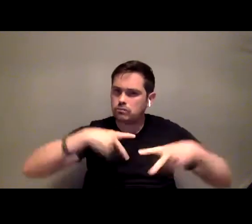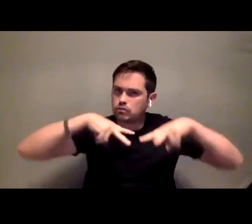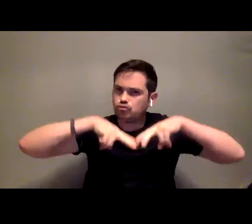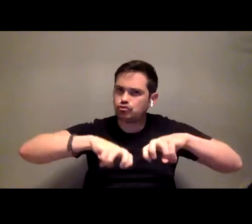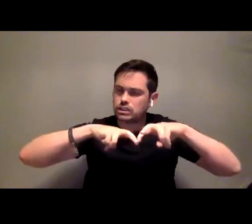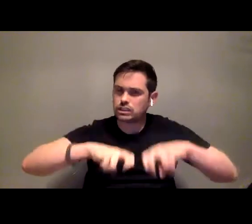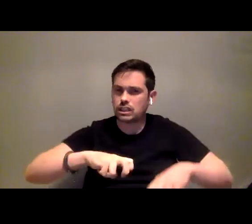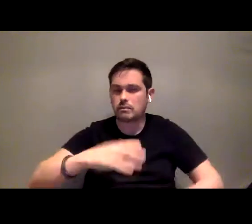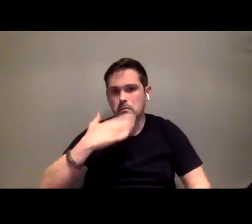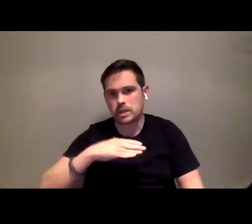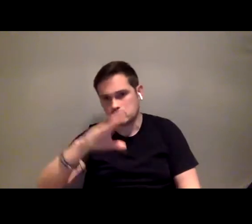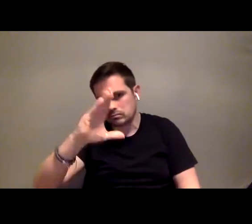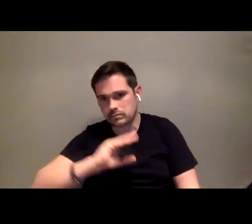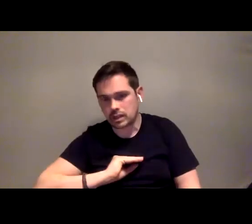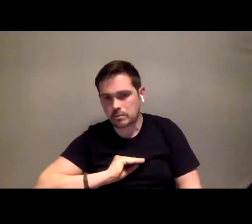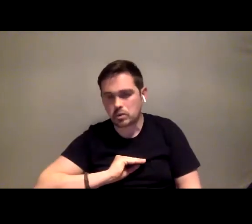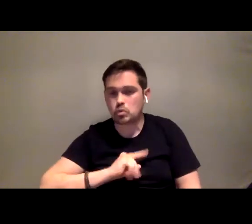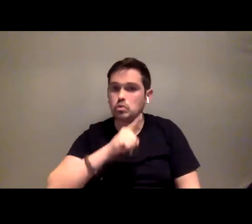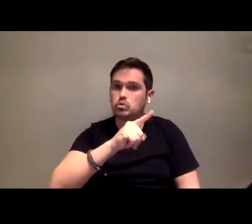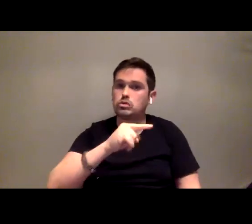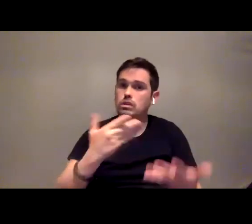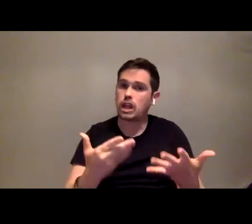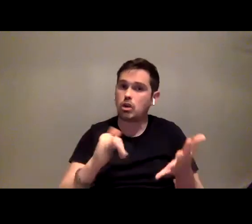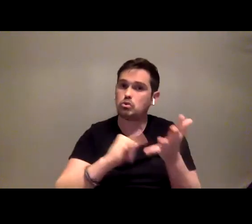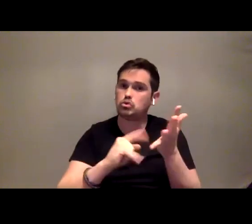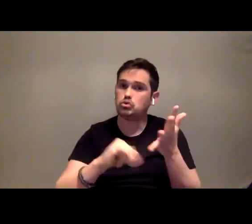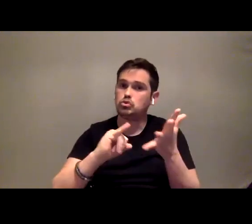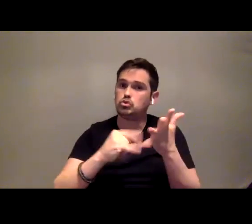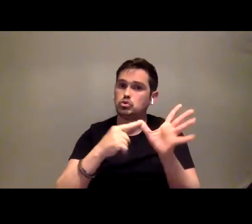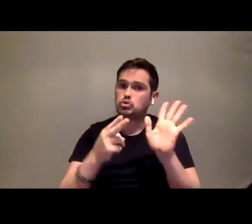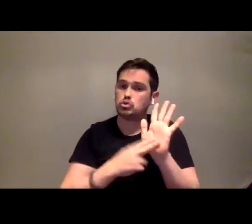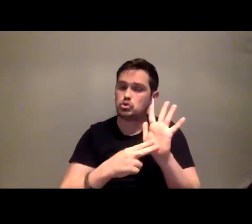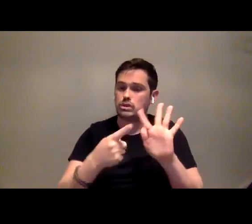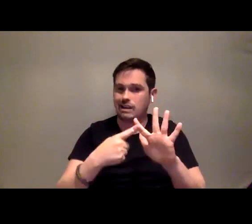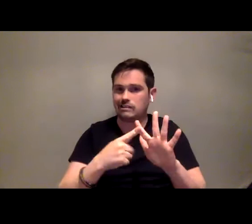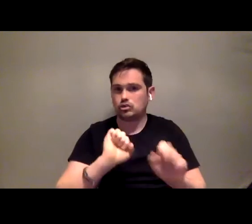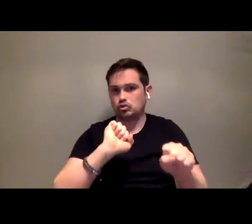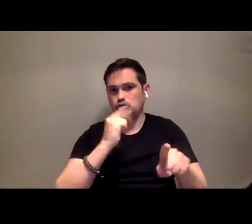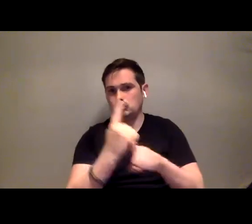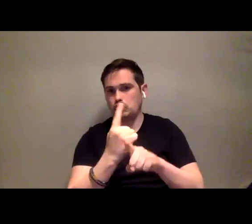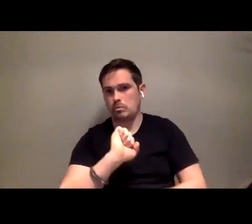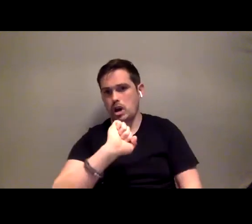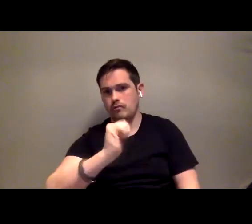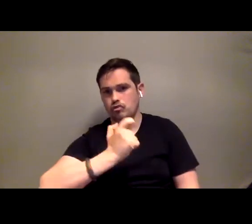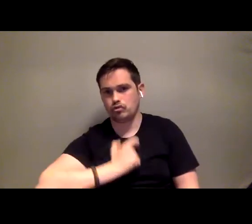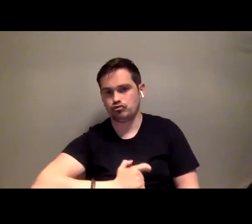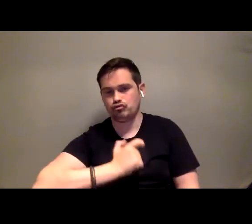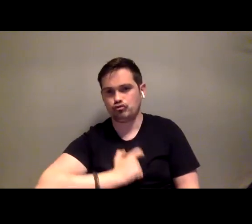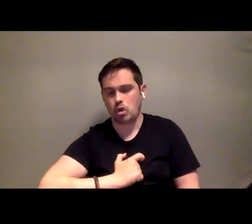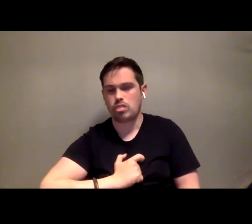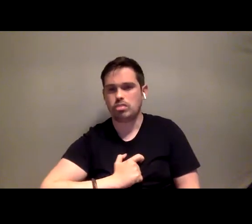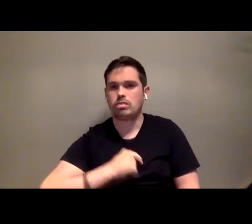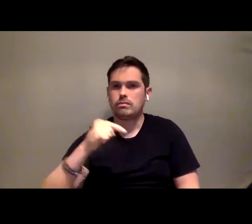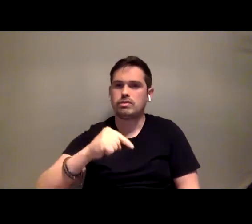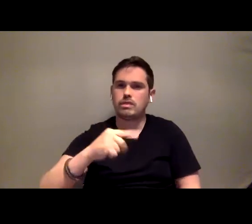aptly to Susanne, who's here to talk about her role and the care campaign as well. So thank you very much,